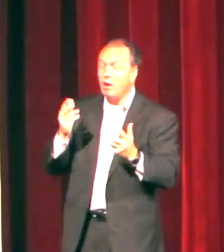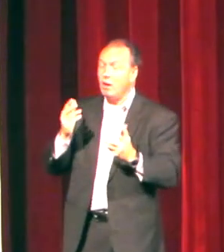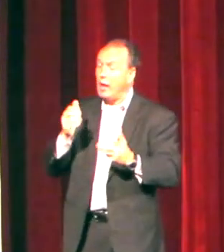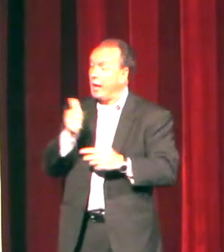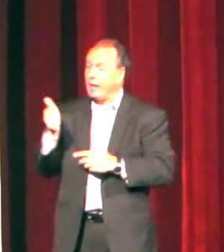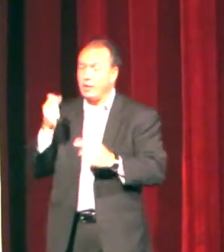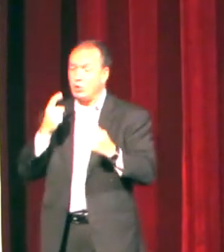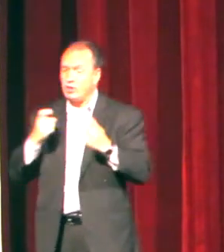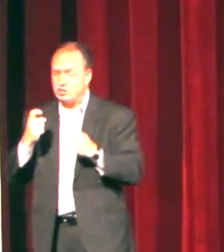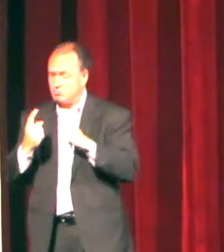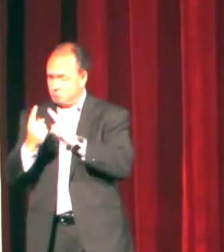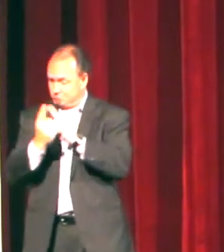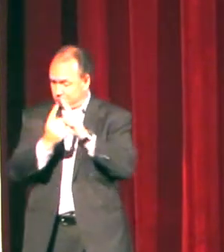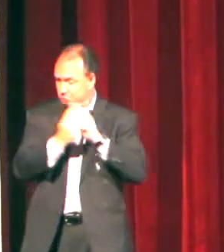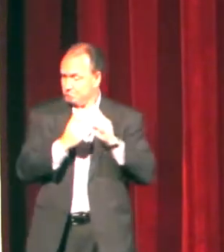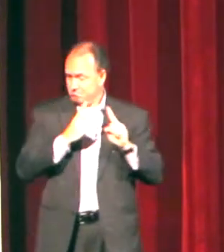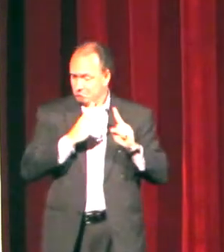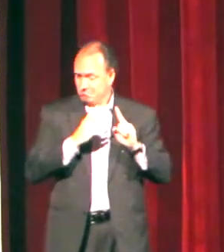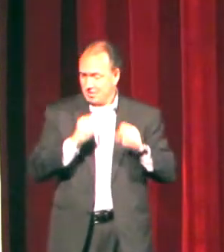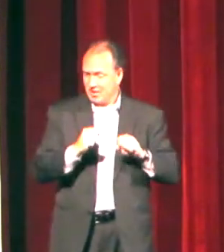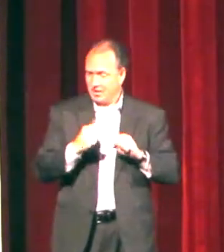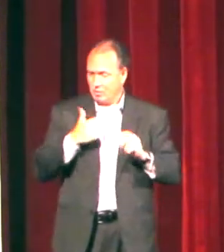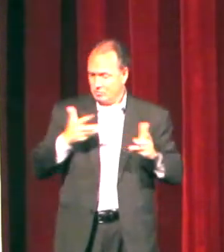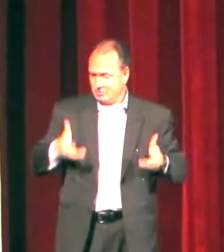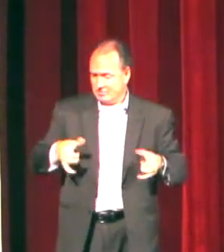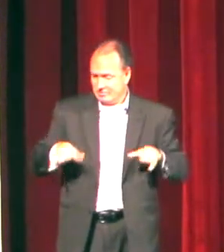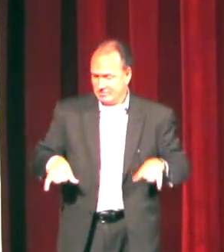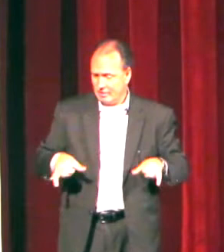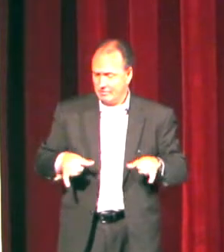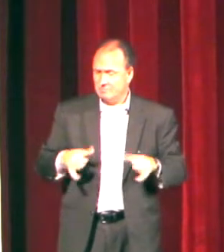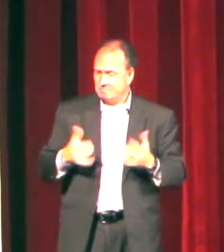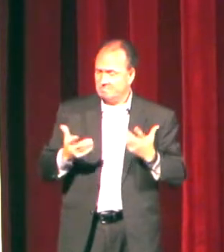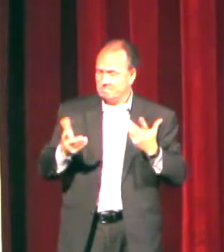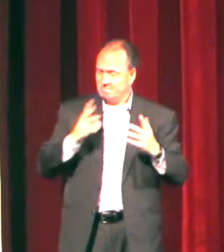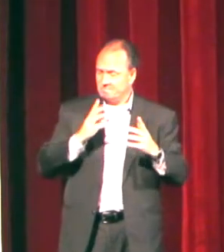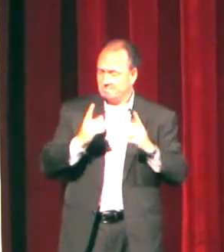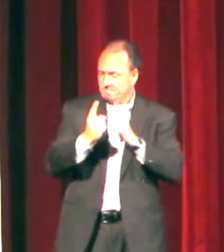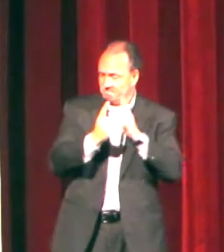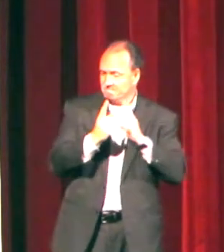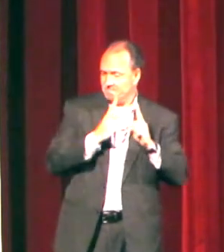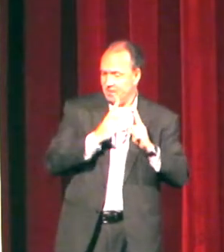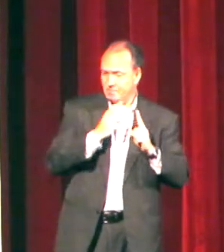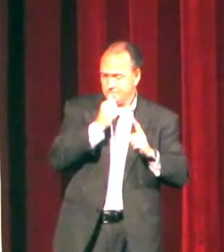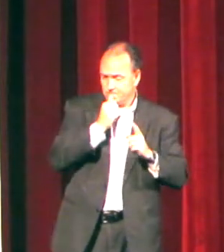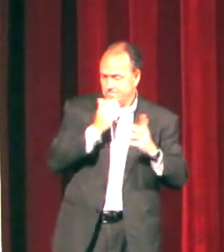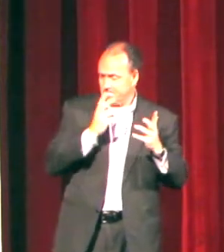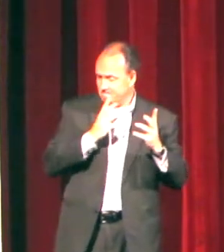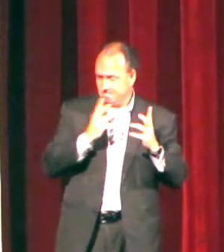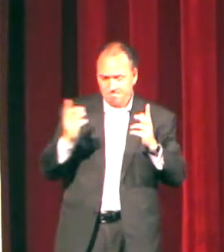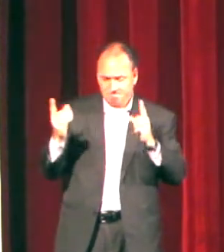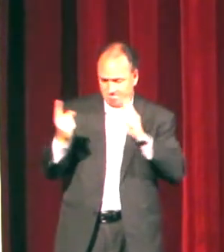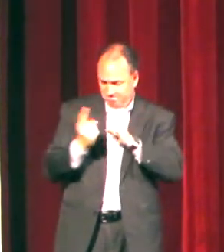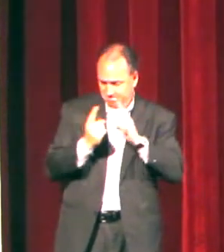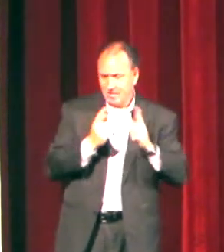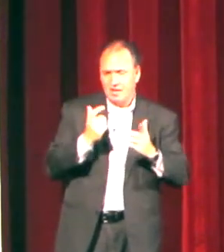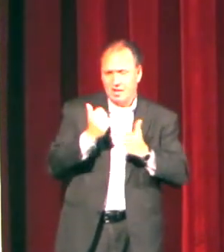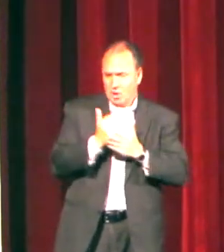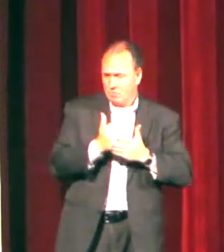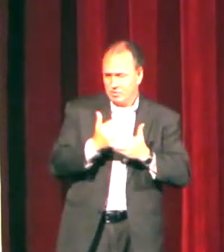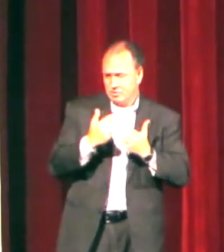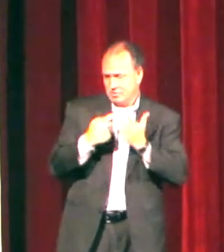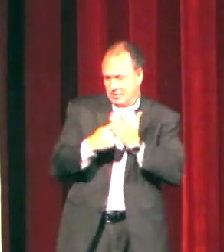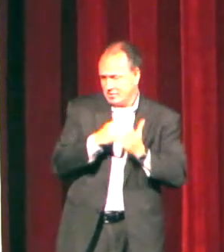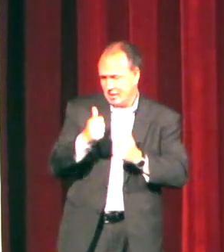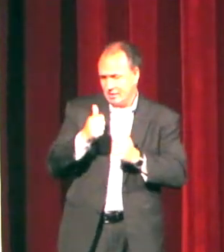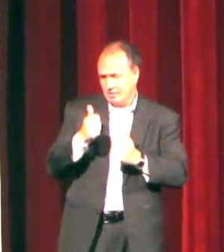any other questions, like I said, I will hang around. I'll be here as long as you need me to be able to help or address any